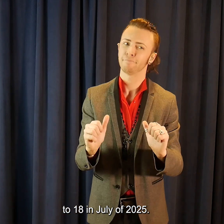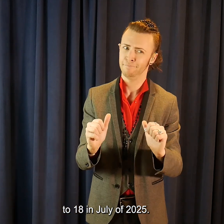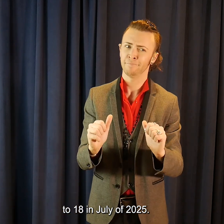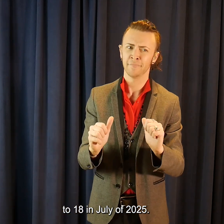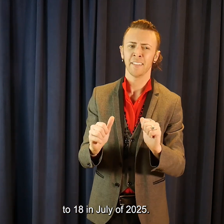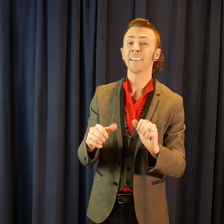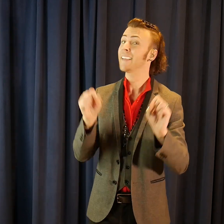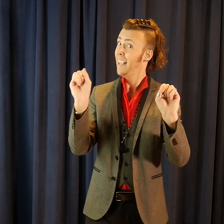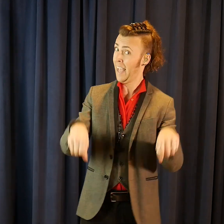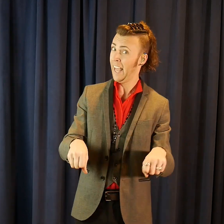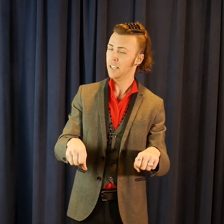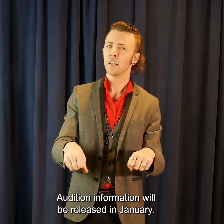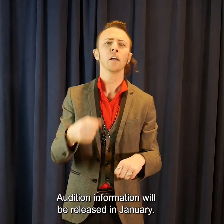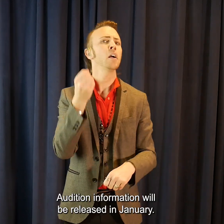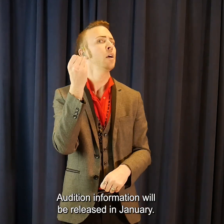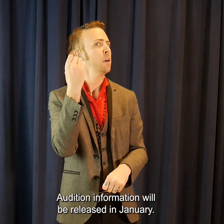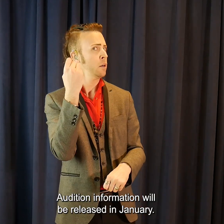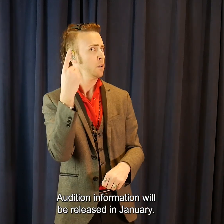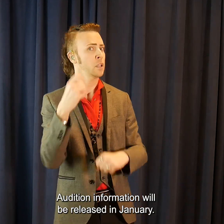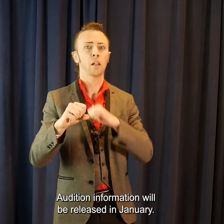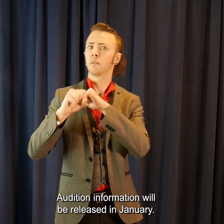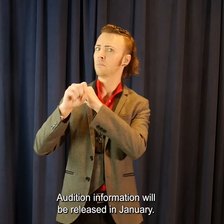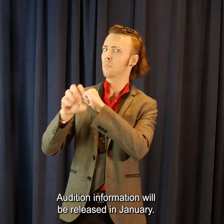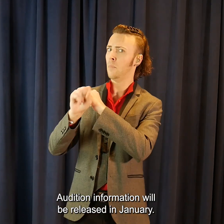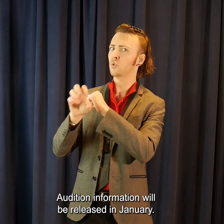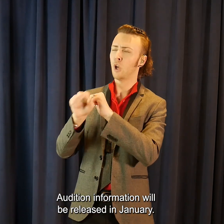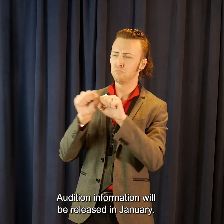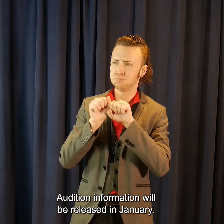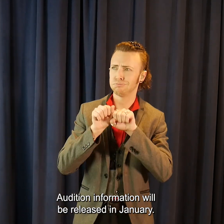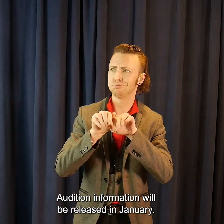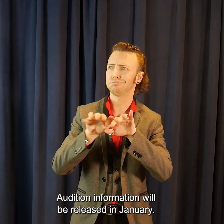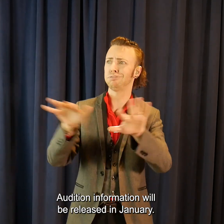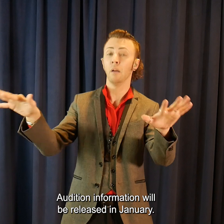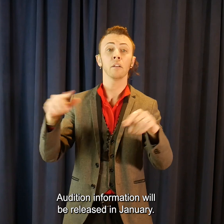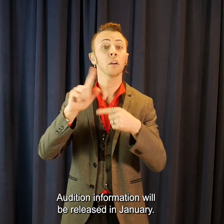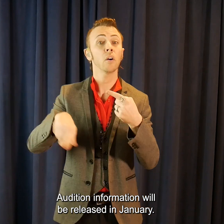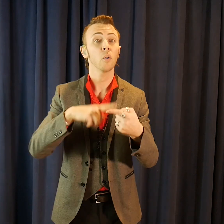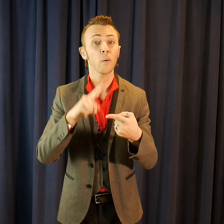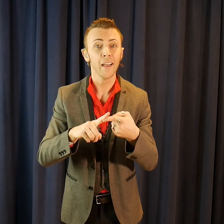2025. Audition information will be released in January.